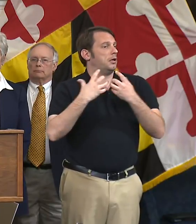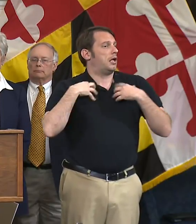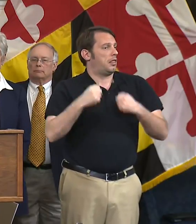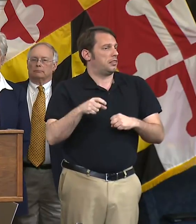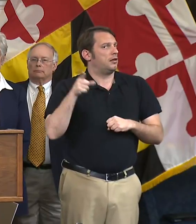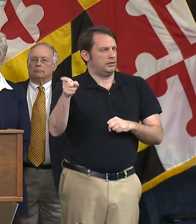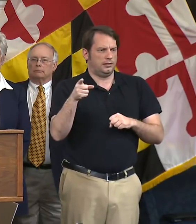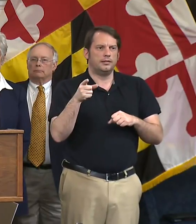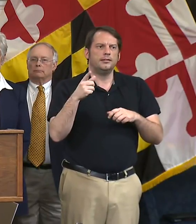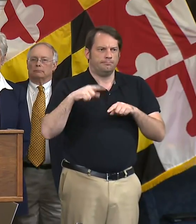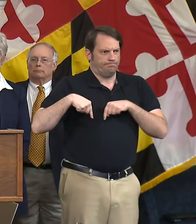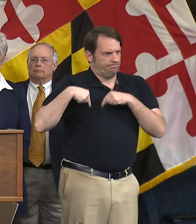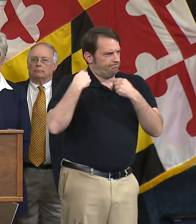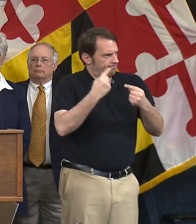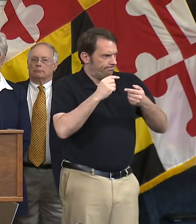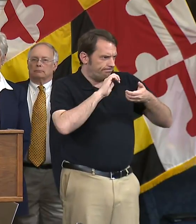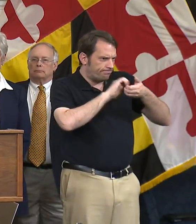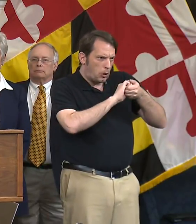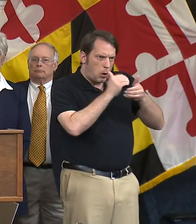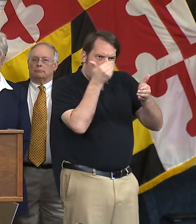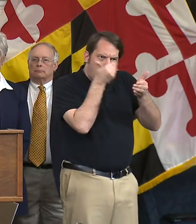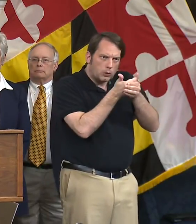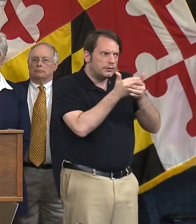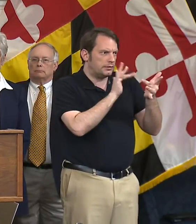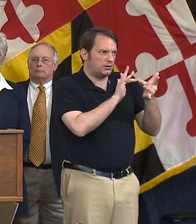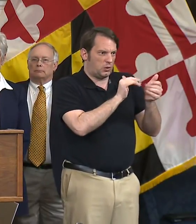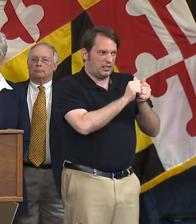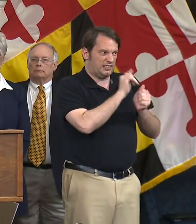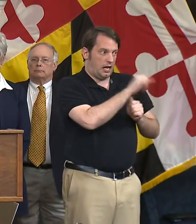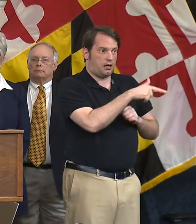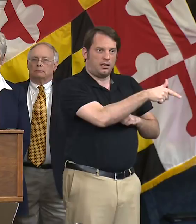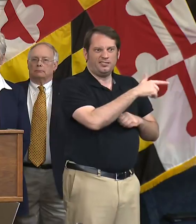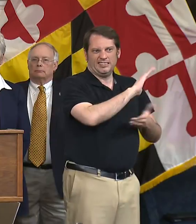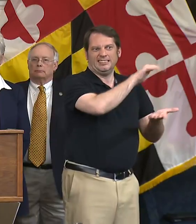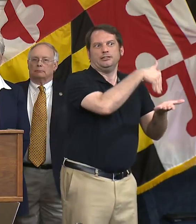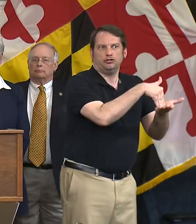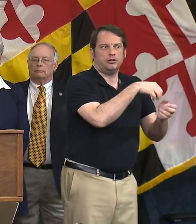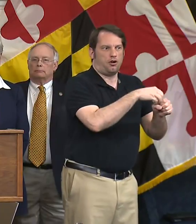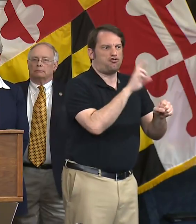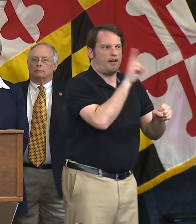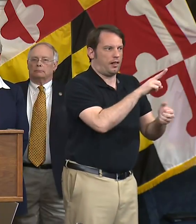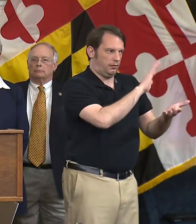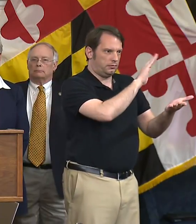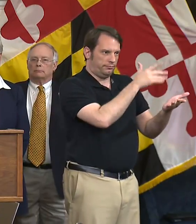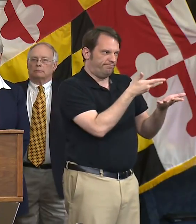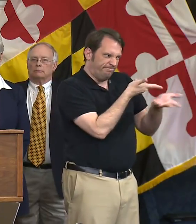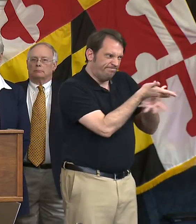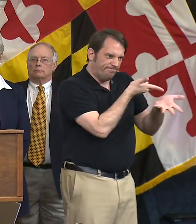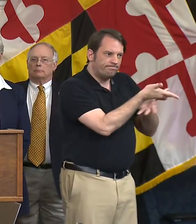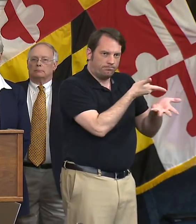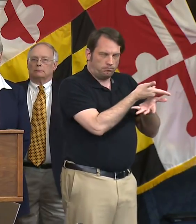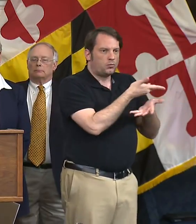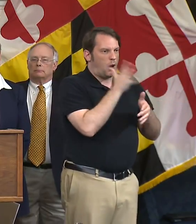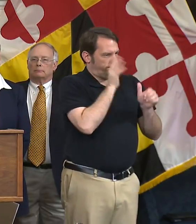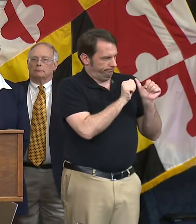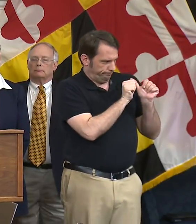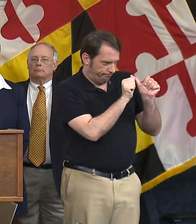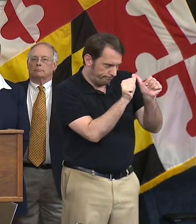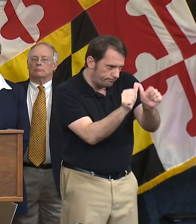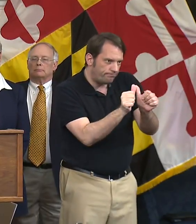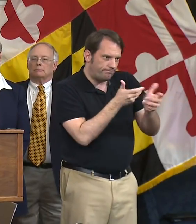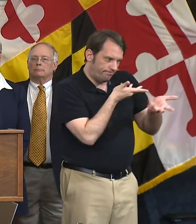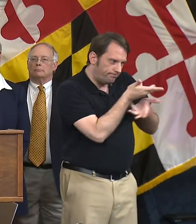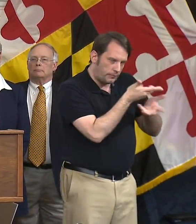in collaboration with this facility and will continue to work closely with them throughout the investigation. We are